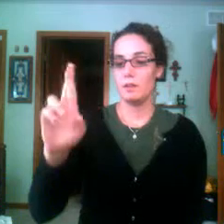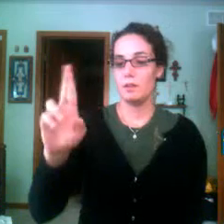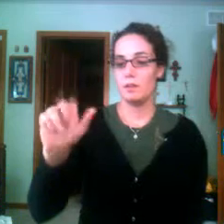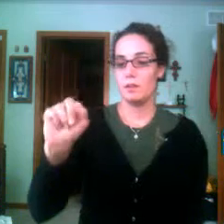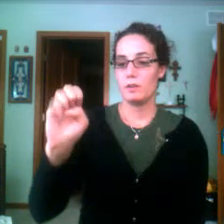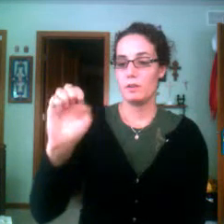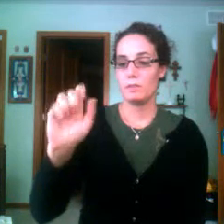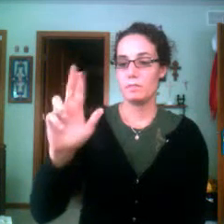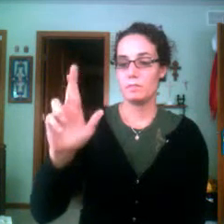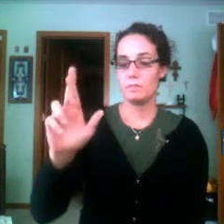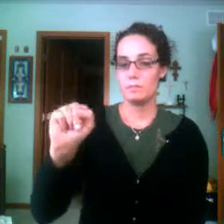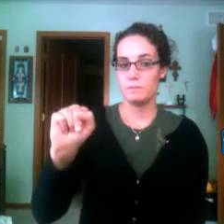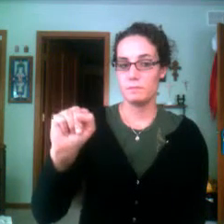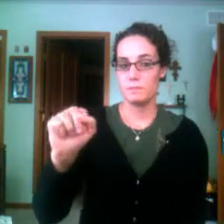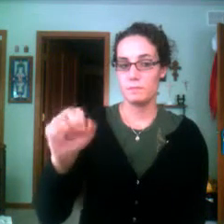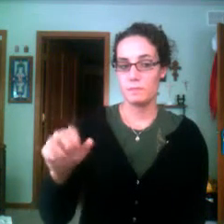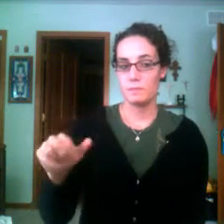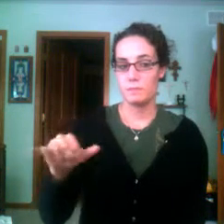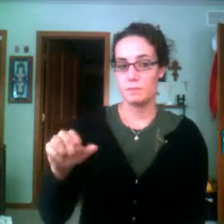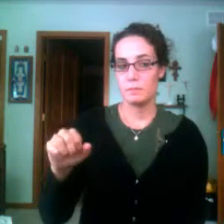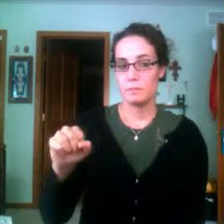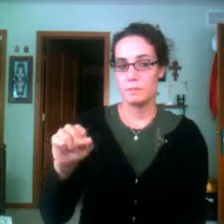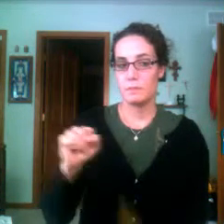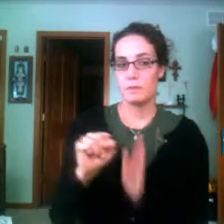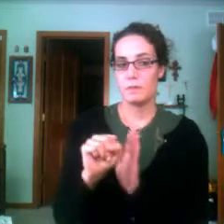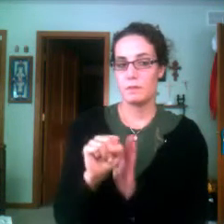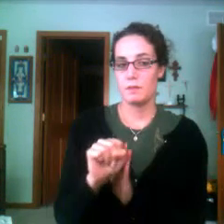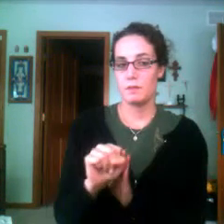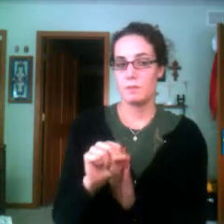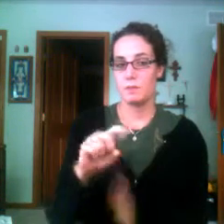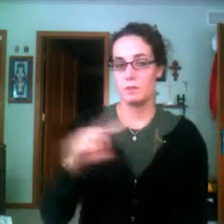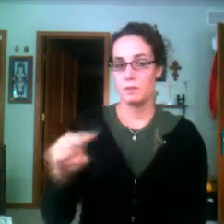for integers is a Z. Why a Z? I don't know.